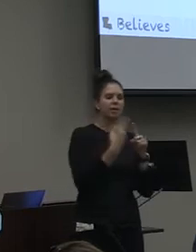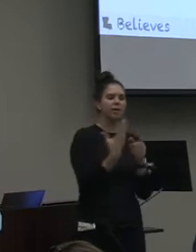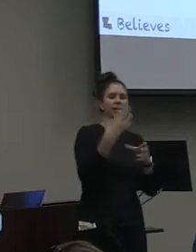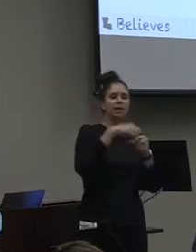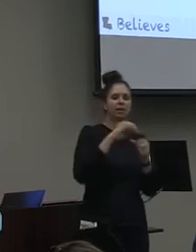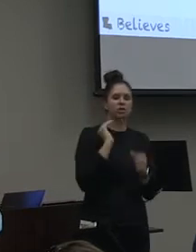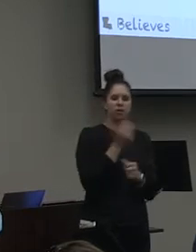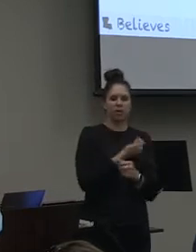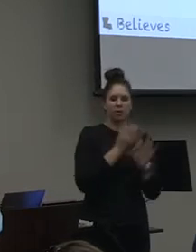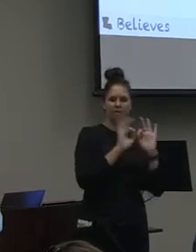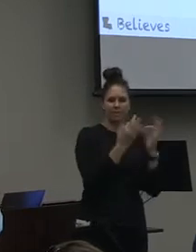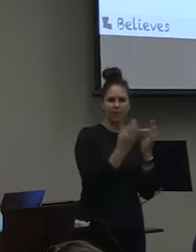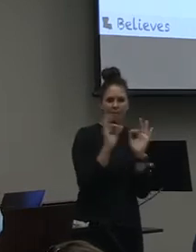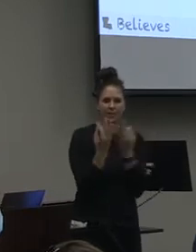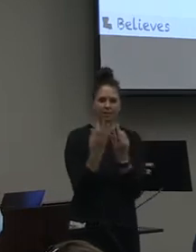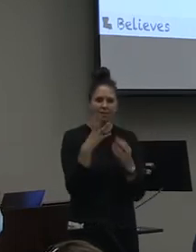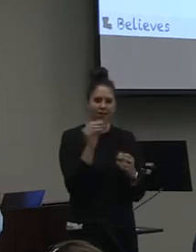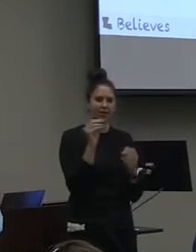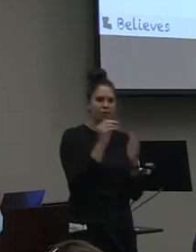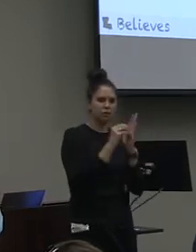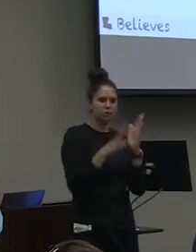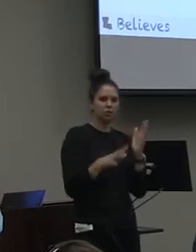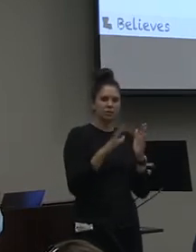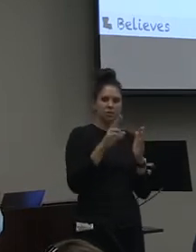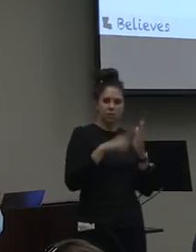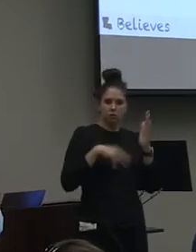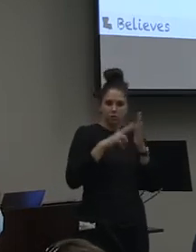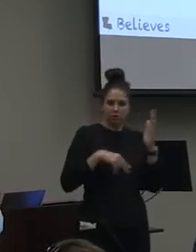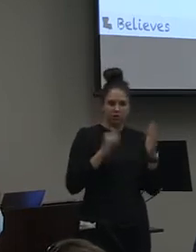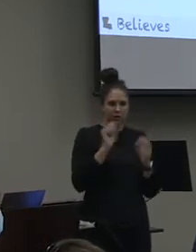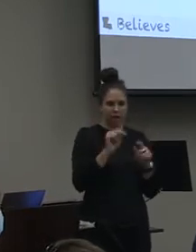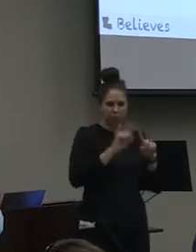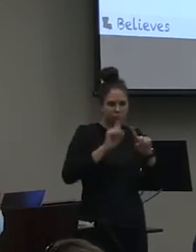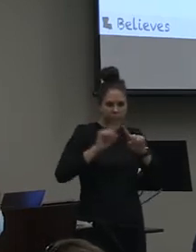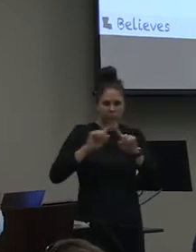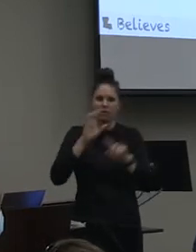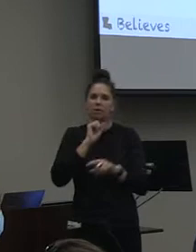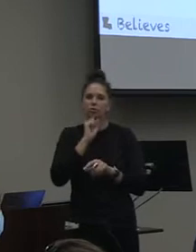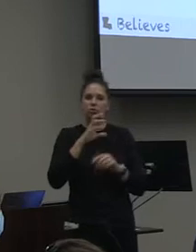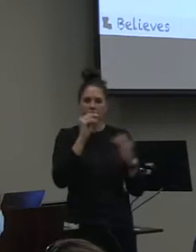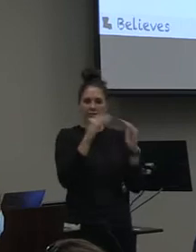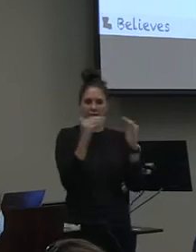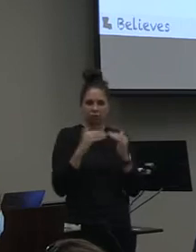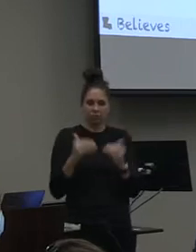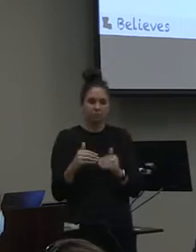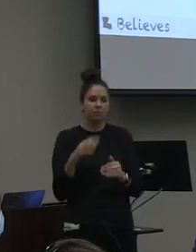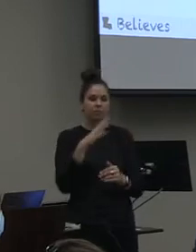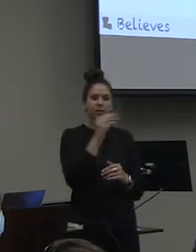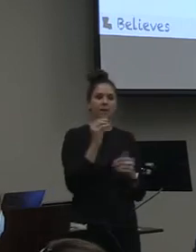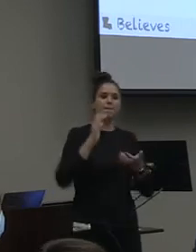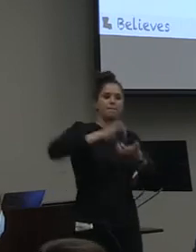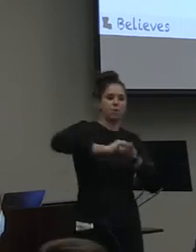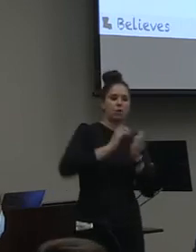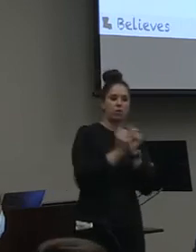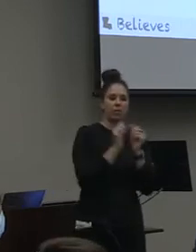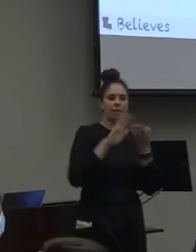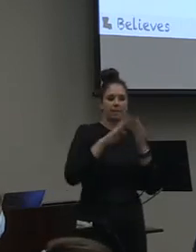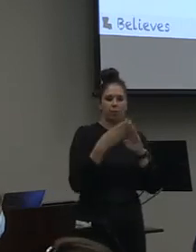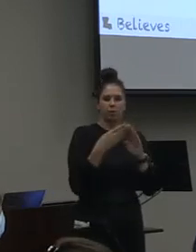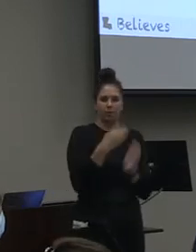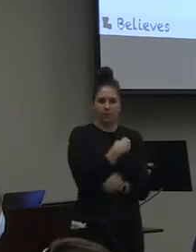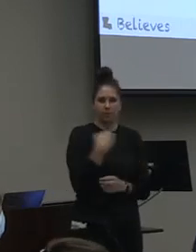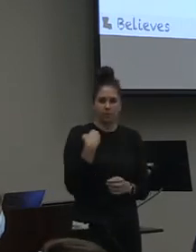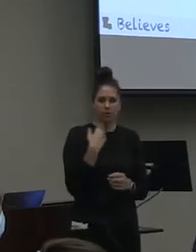engaging our families in their students' literacy at all ages and stages. as well as partnering with community